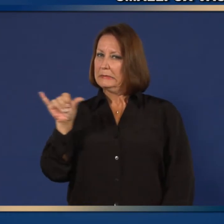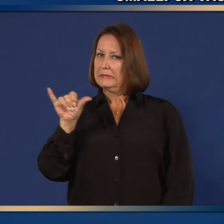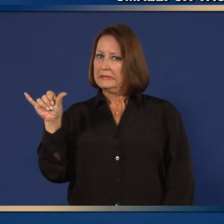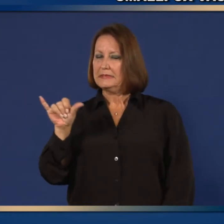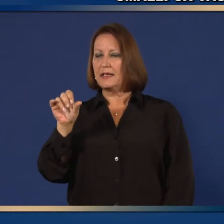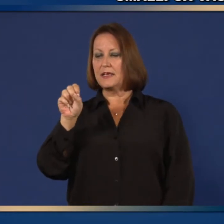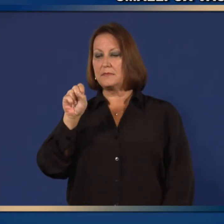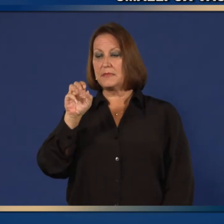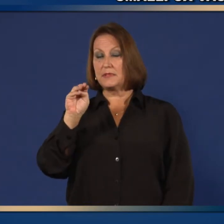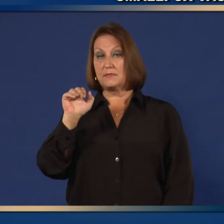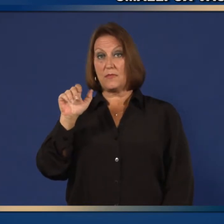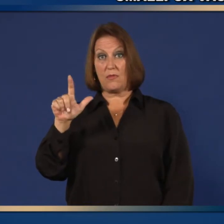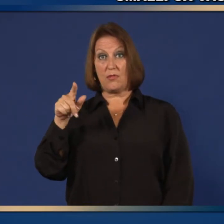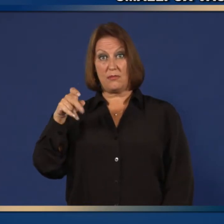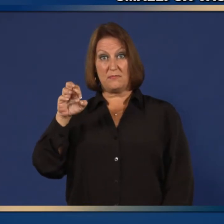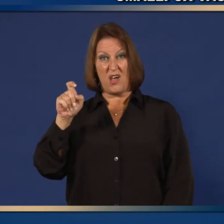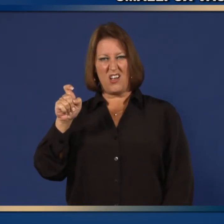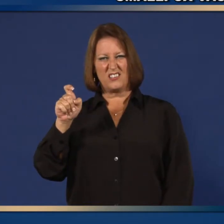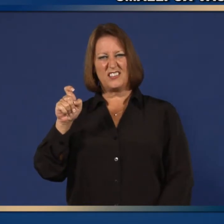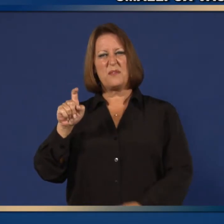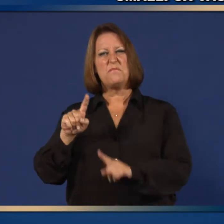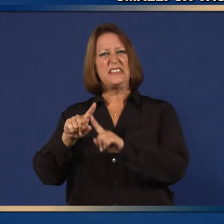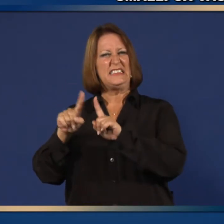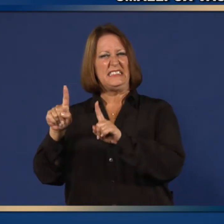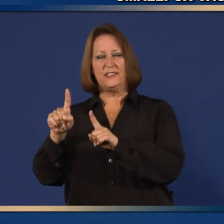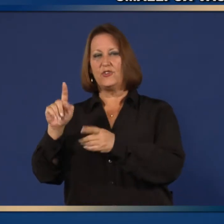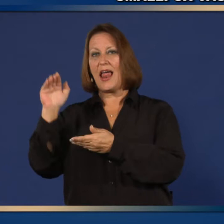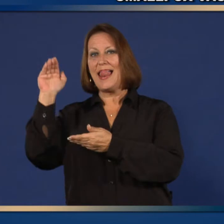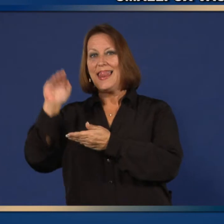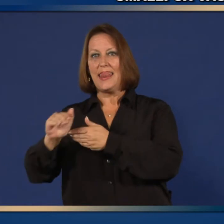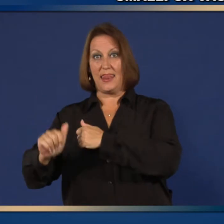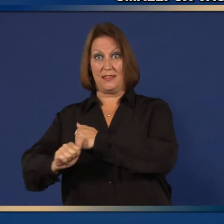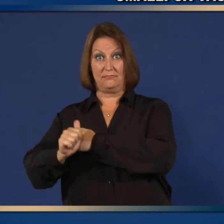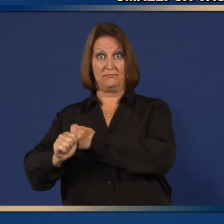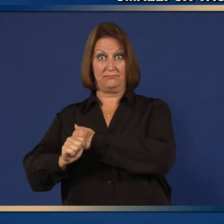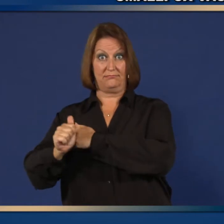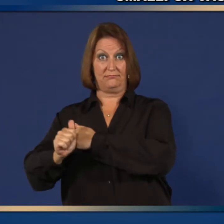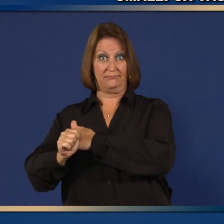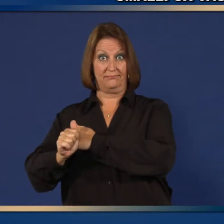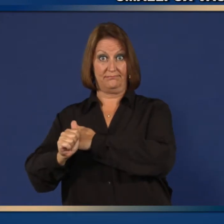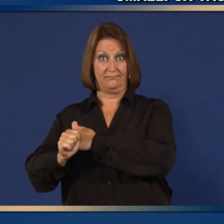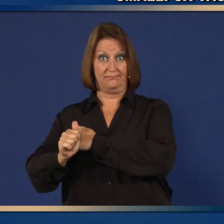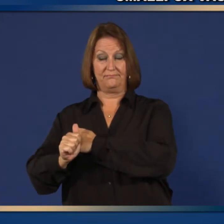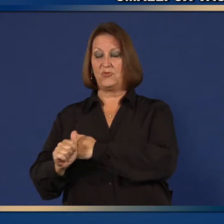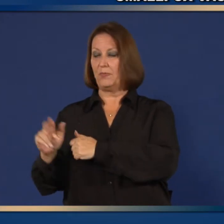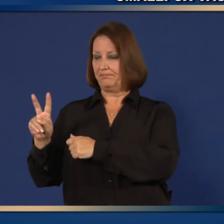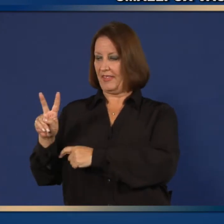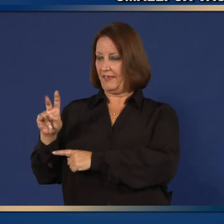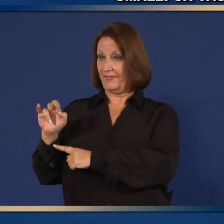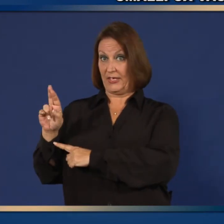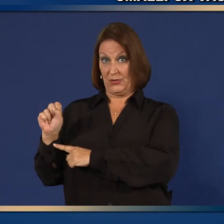Vaccinia virus is like smallpox virus, but less harmful.